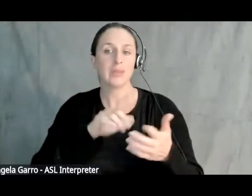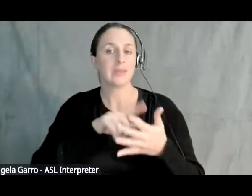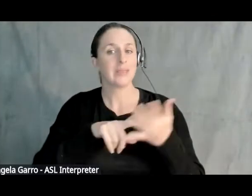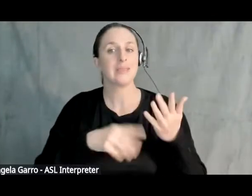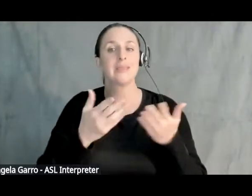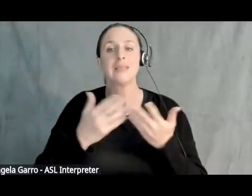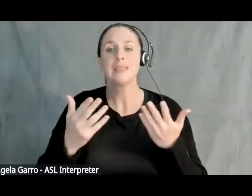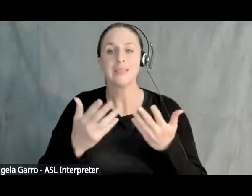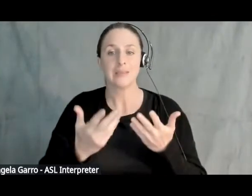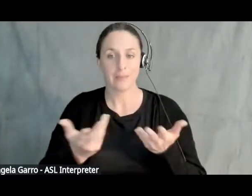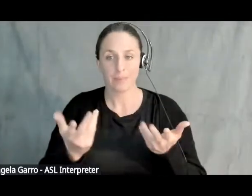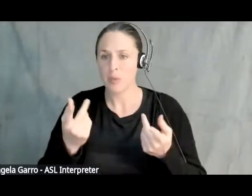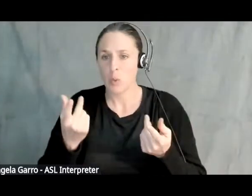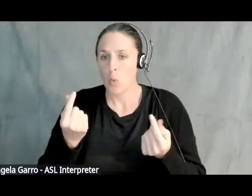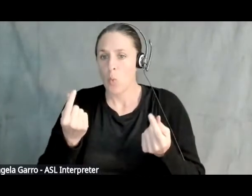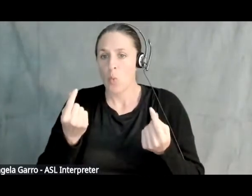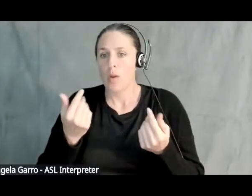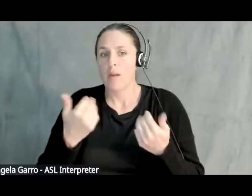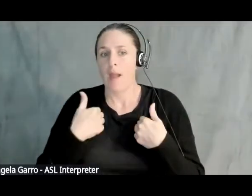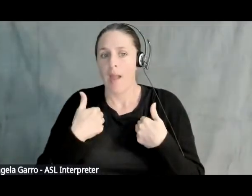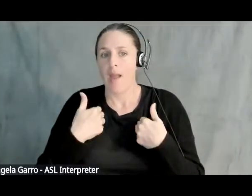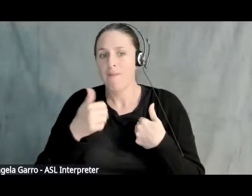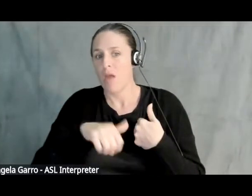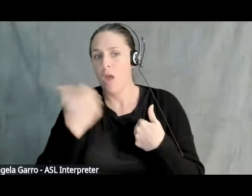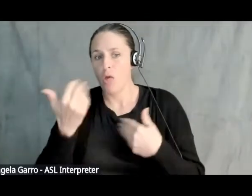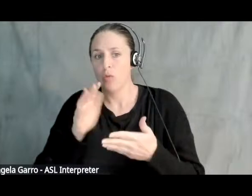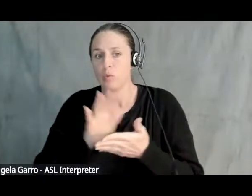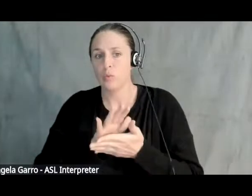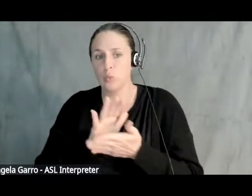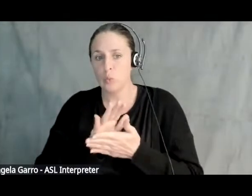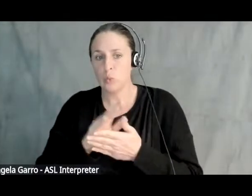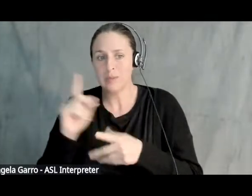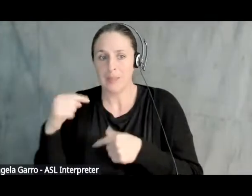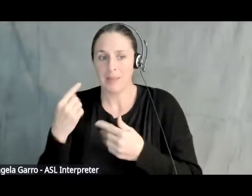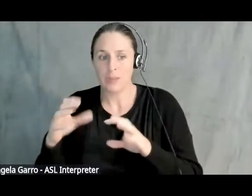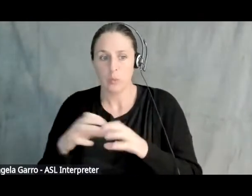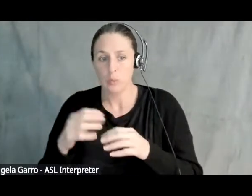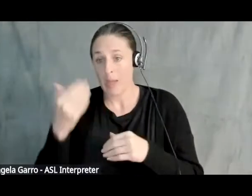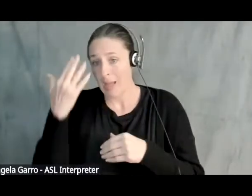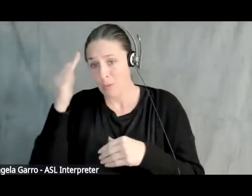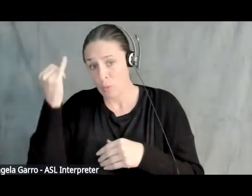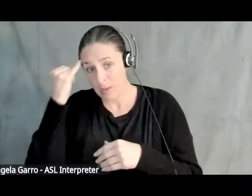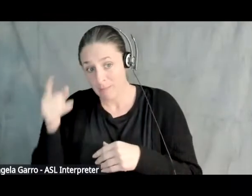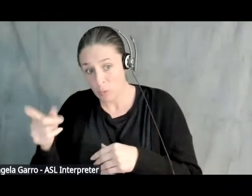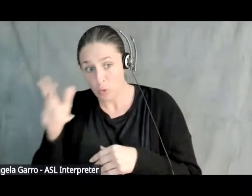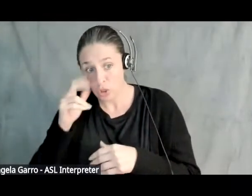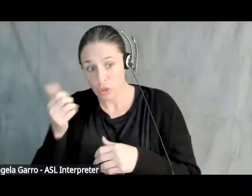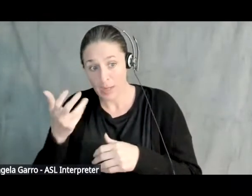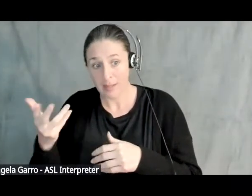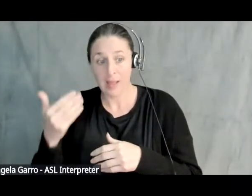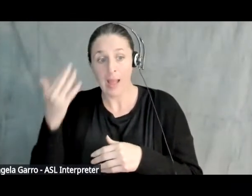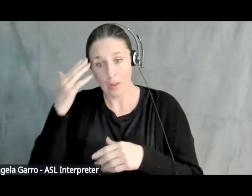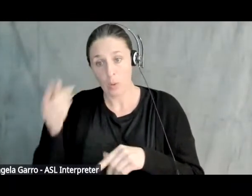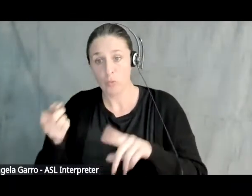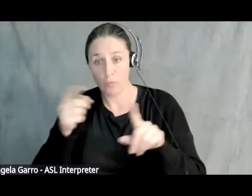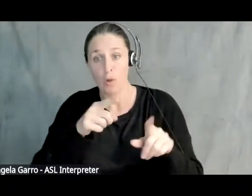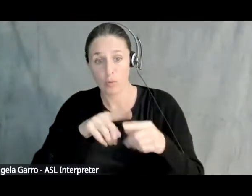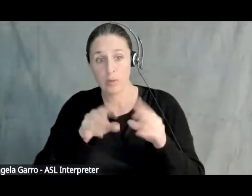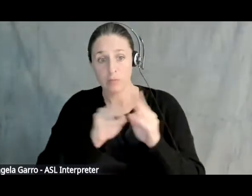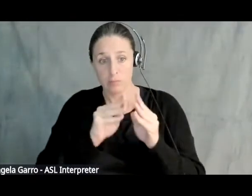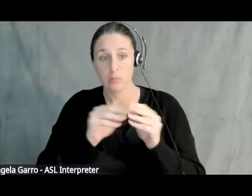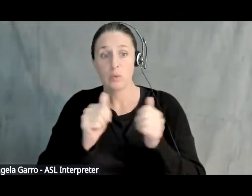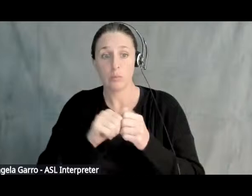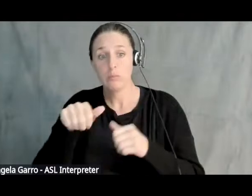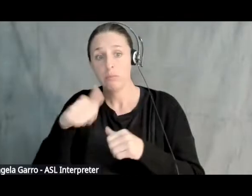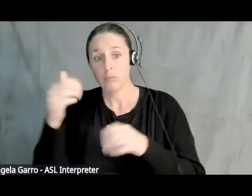What have the other schools been doing? And I don't know if you've heard of anything know that you went to this conference with other